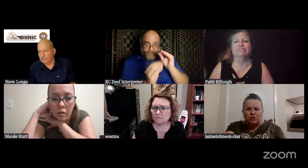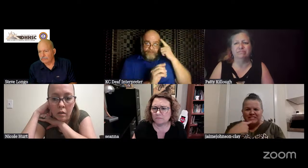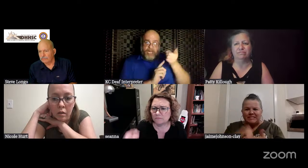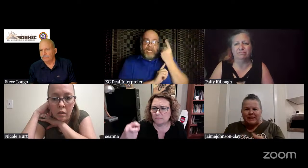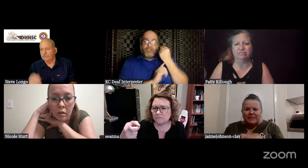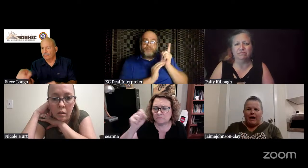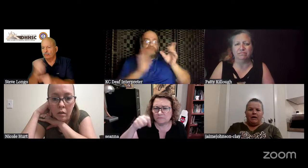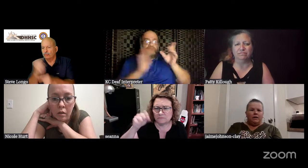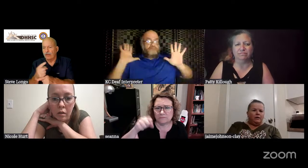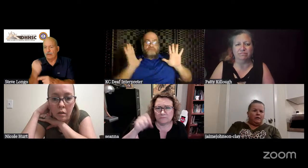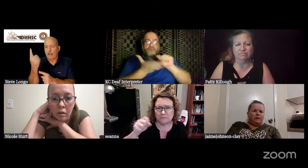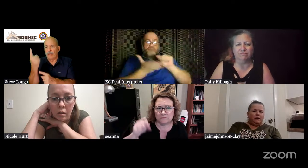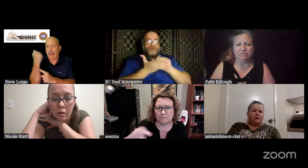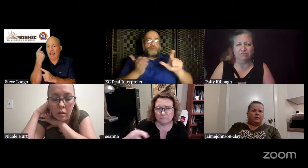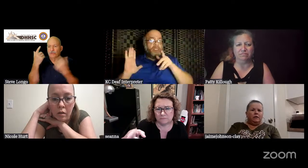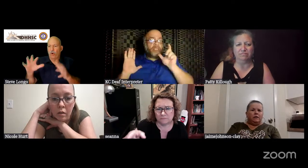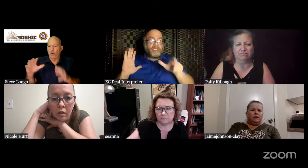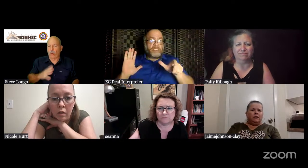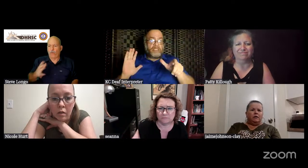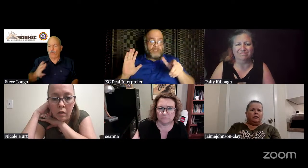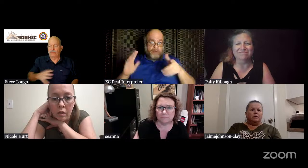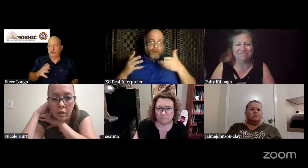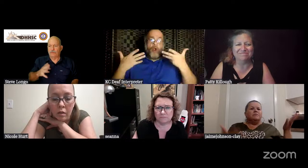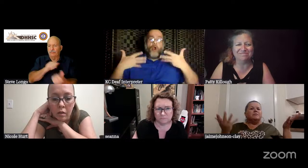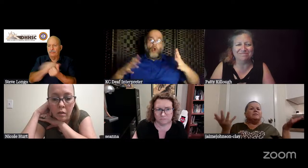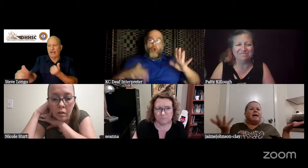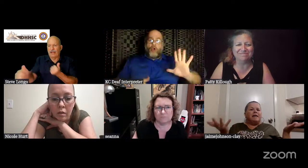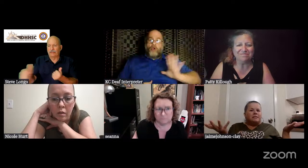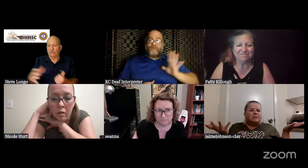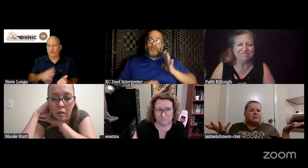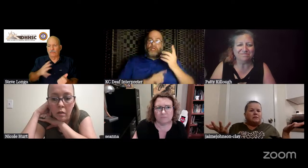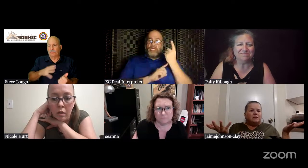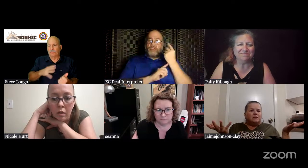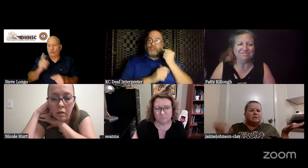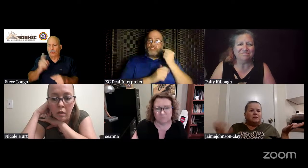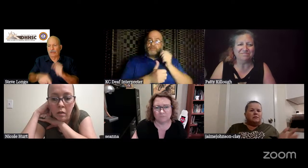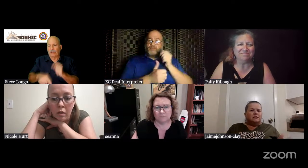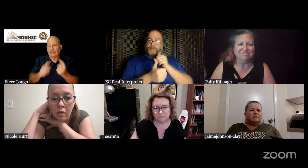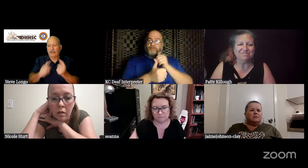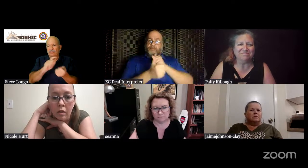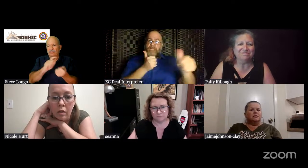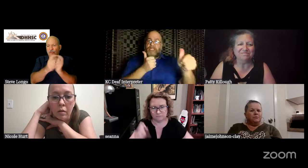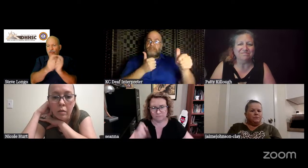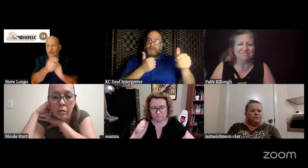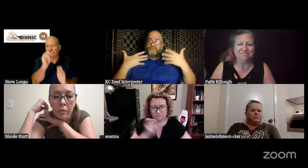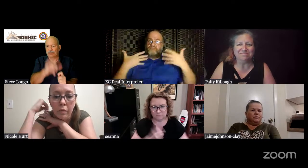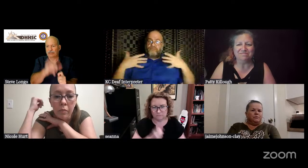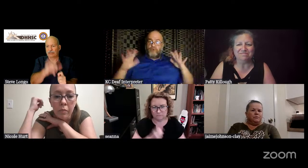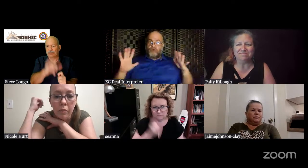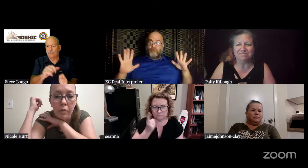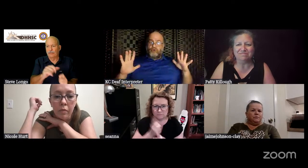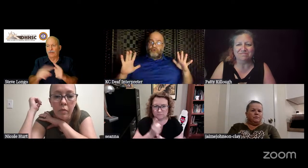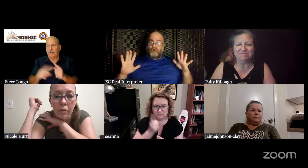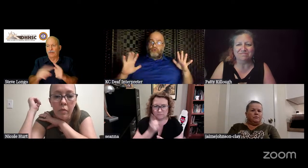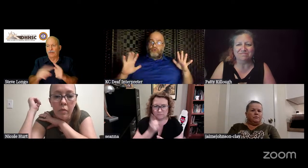We just need to rectify the information in the minutes. That's all. We just need to correct the